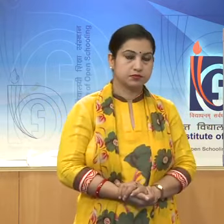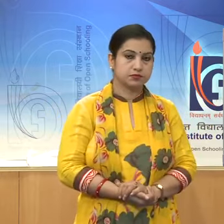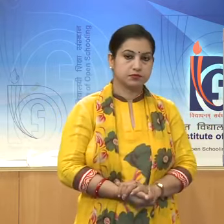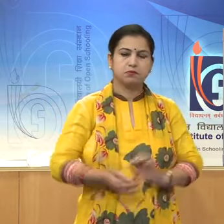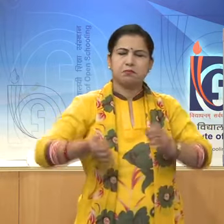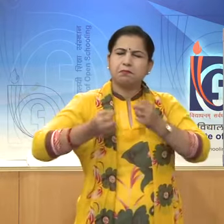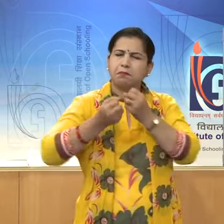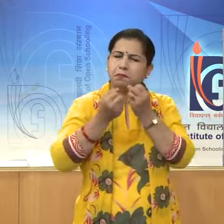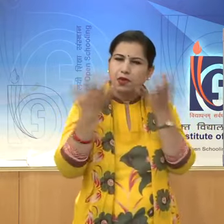Among many